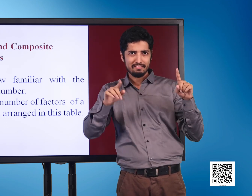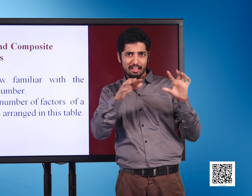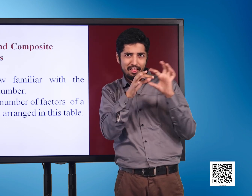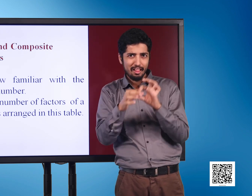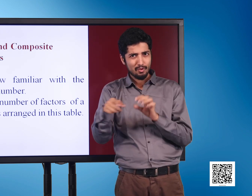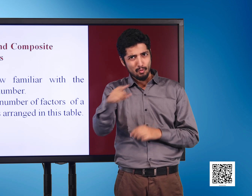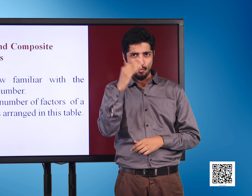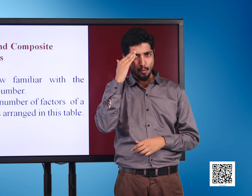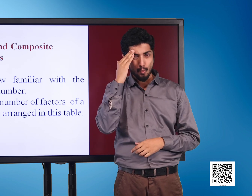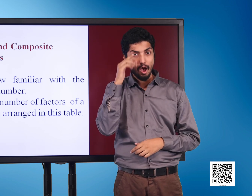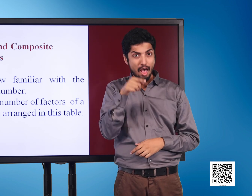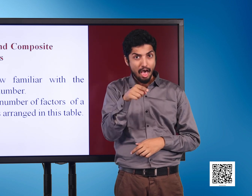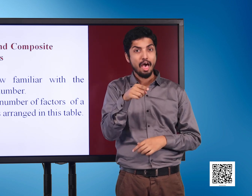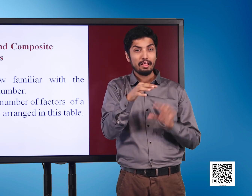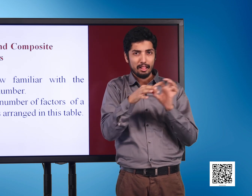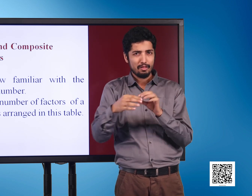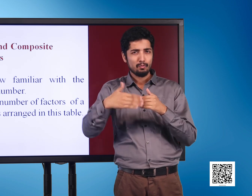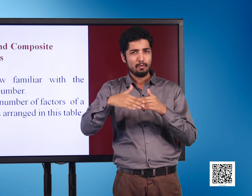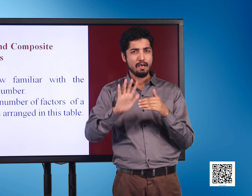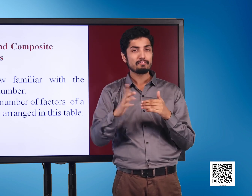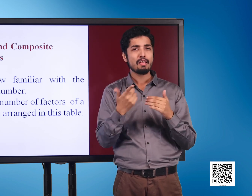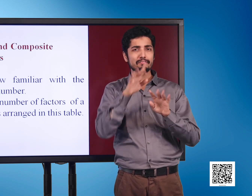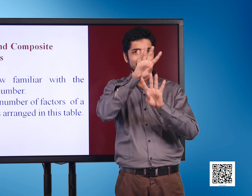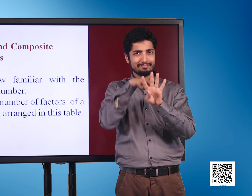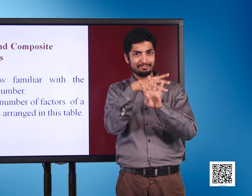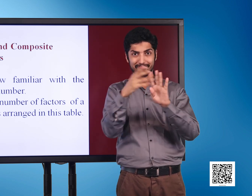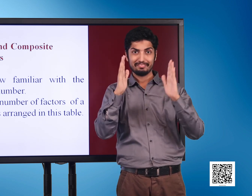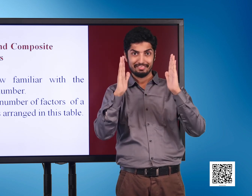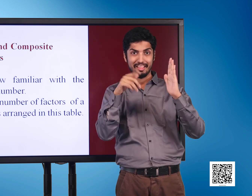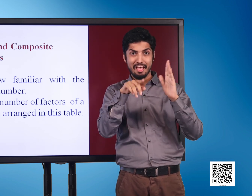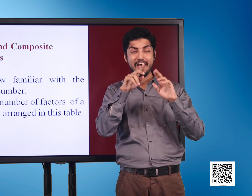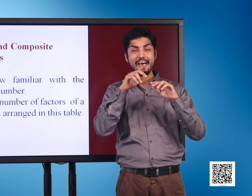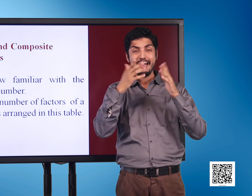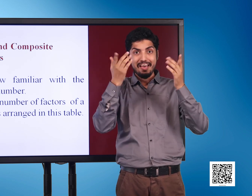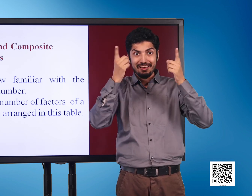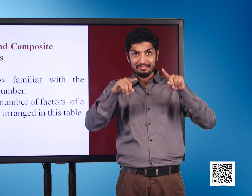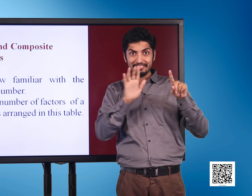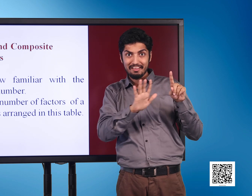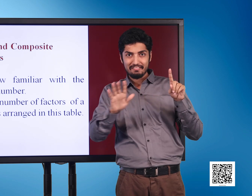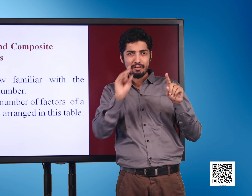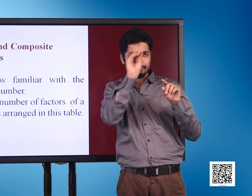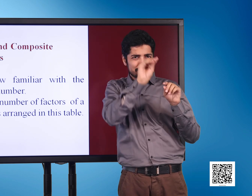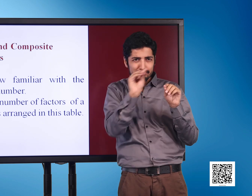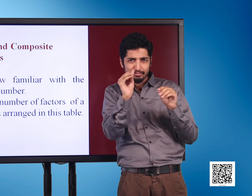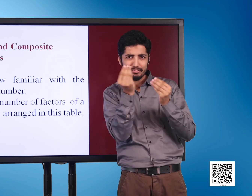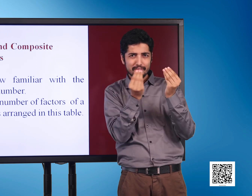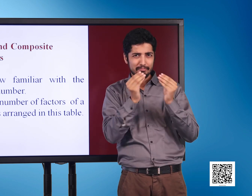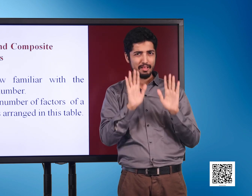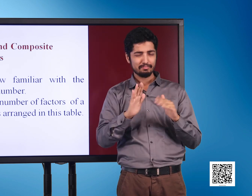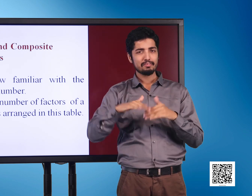We are now familiar with the factors of a number. Observe the number of factors of a few numbers